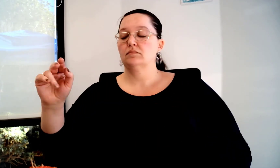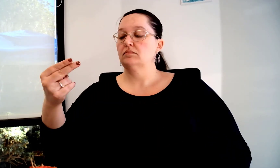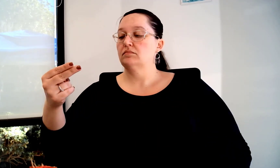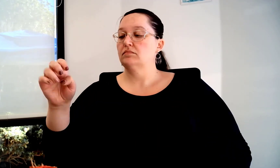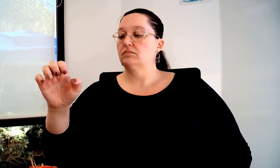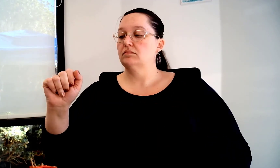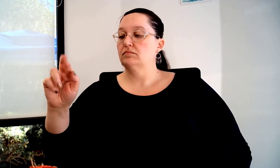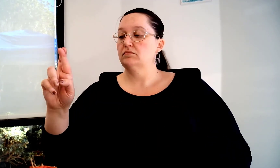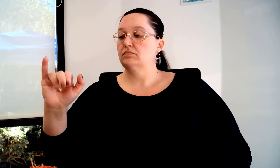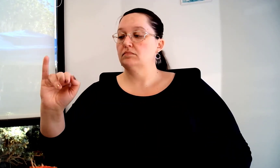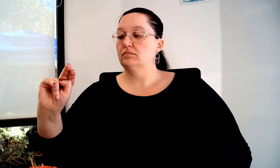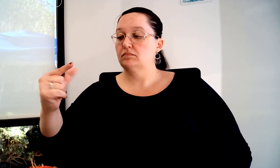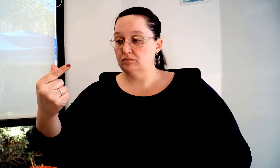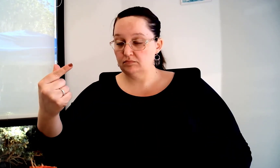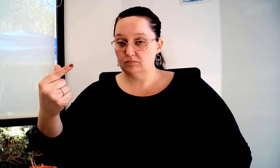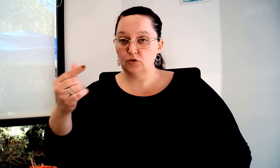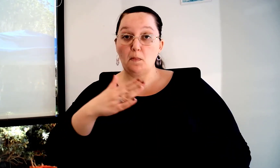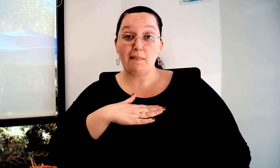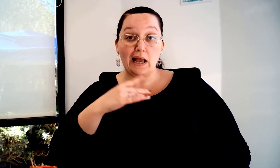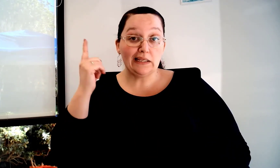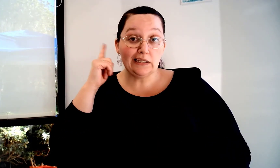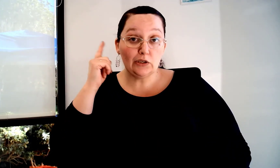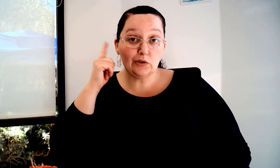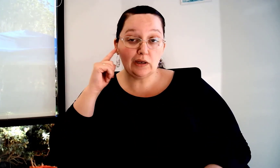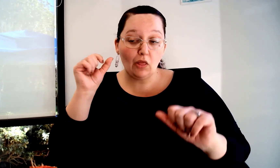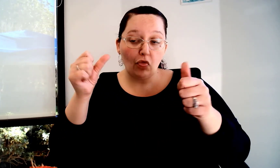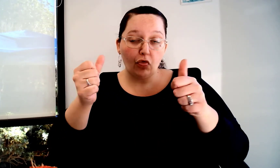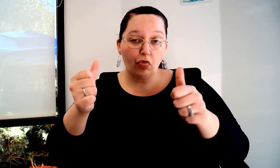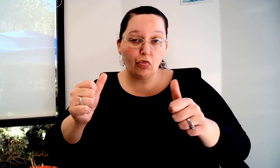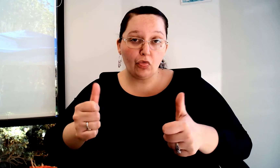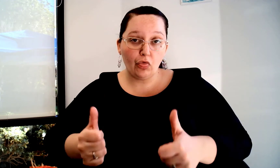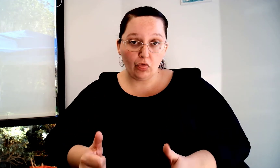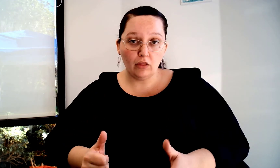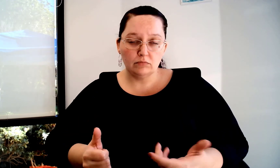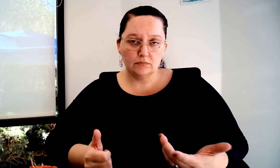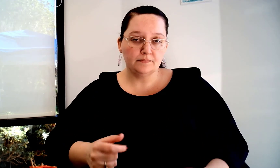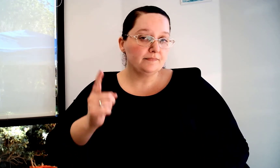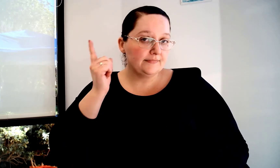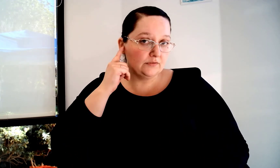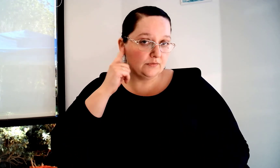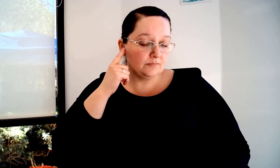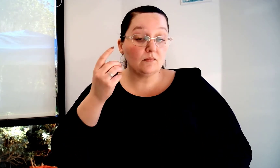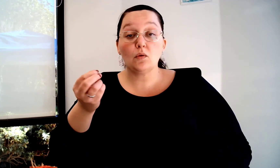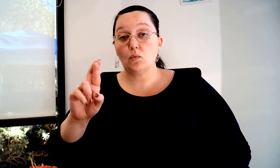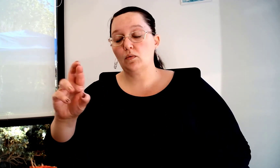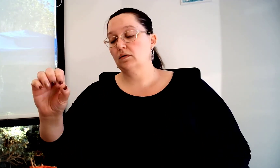this means hearing, the noun. Hearing, my hearing is diminishing.